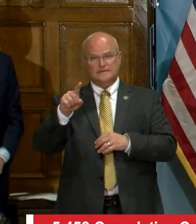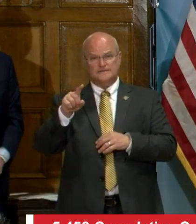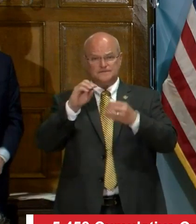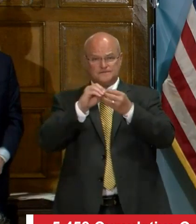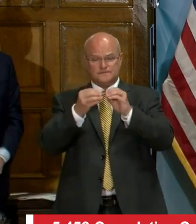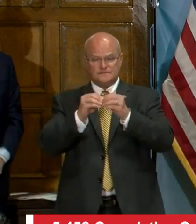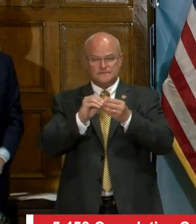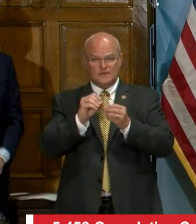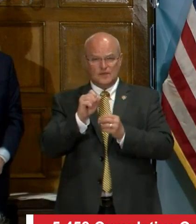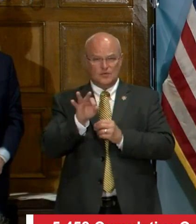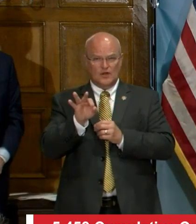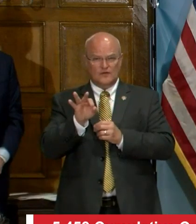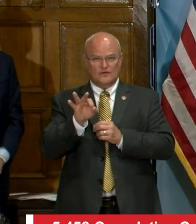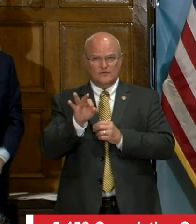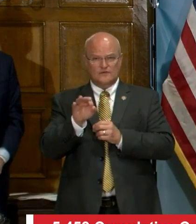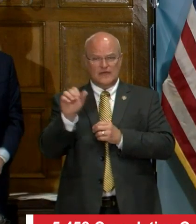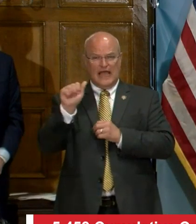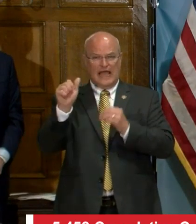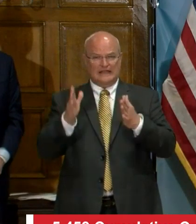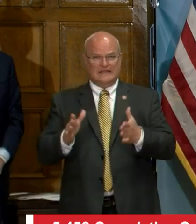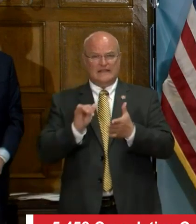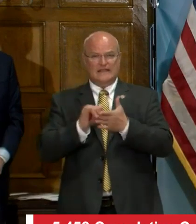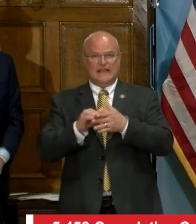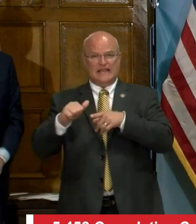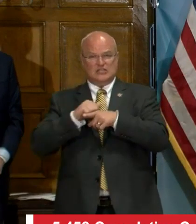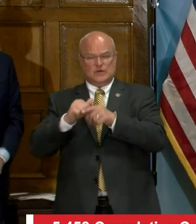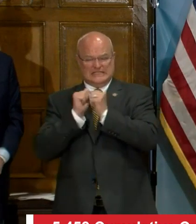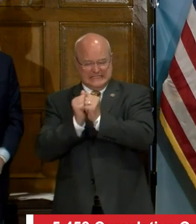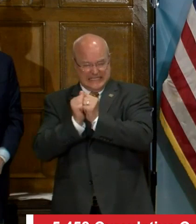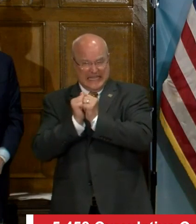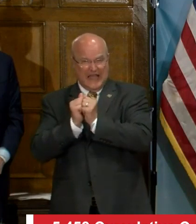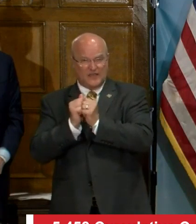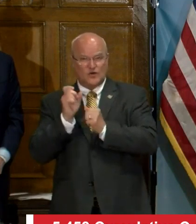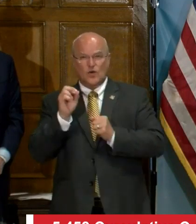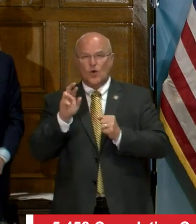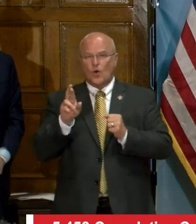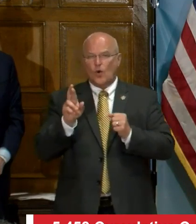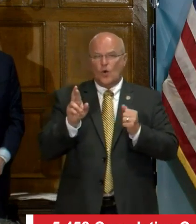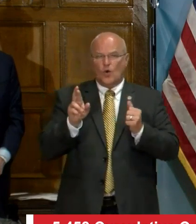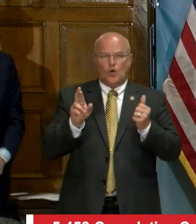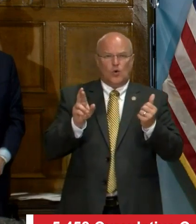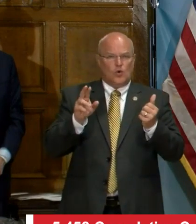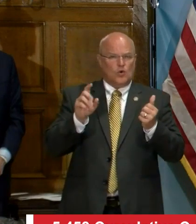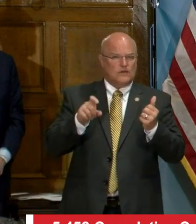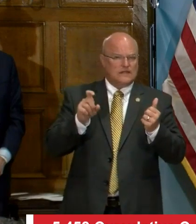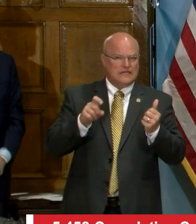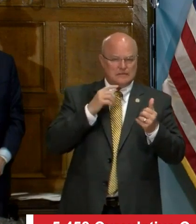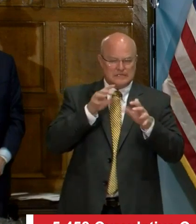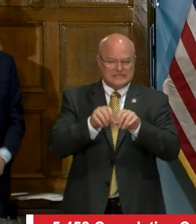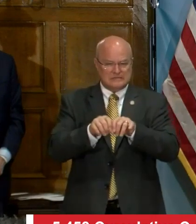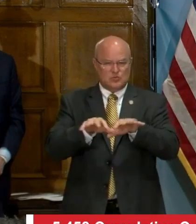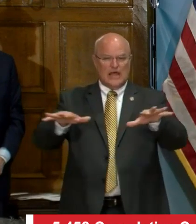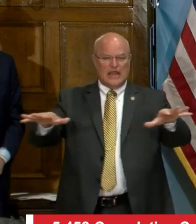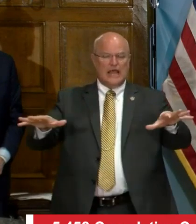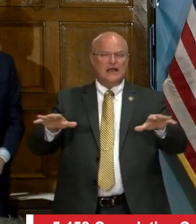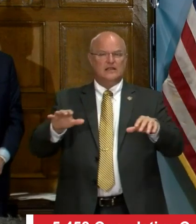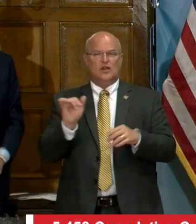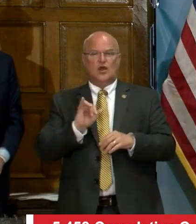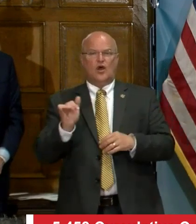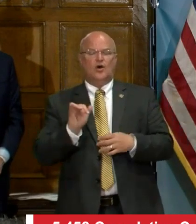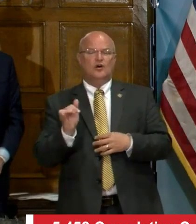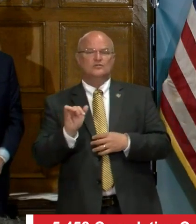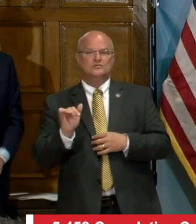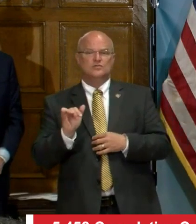the number of athletes that can kind of train together, or, do they need to kind of be spread out? And then also,